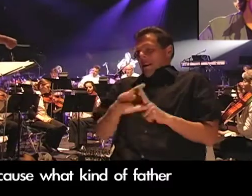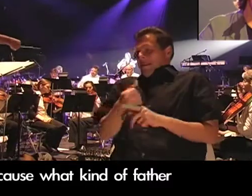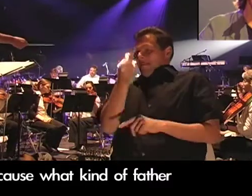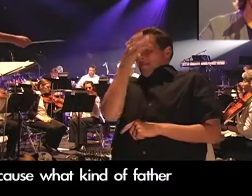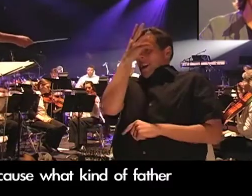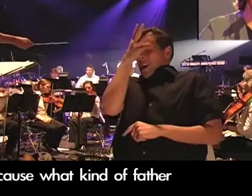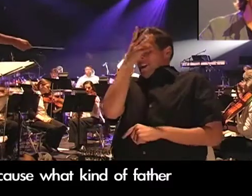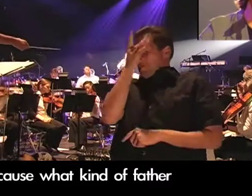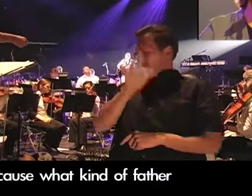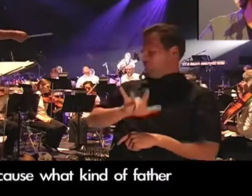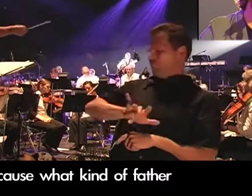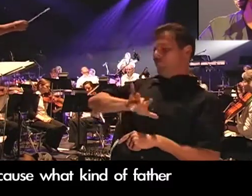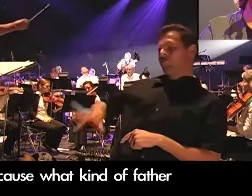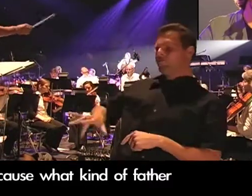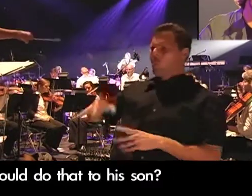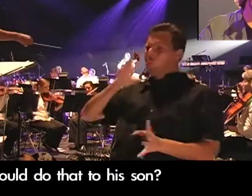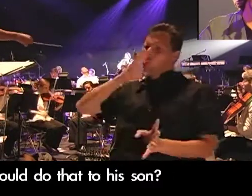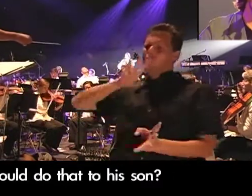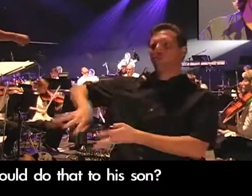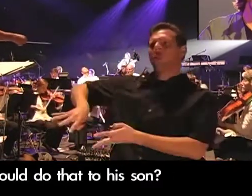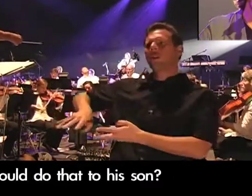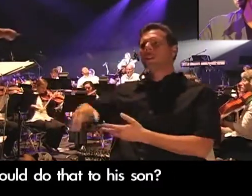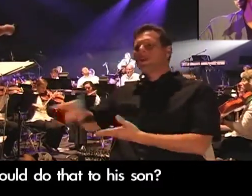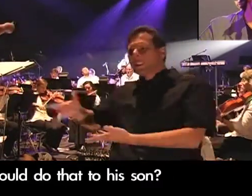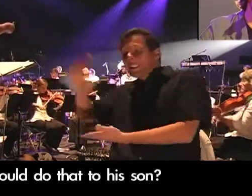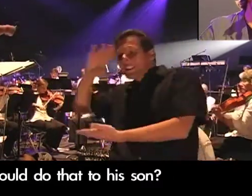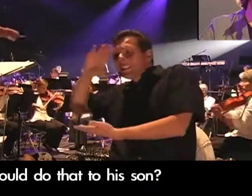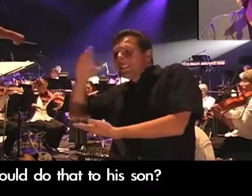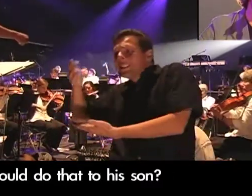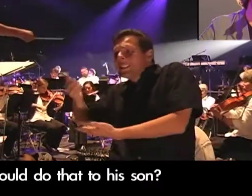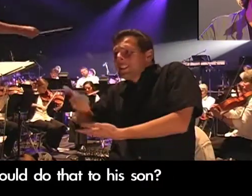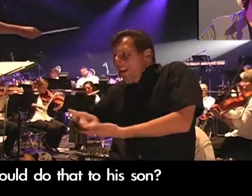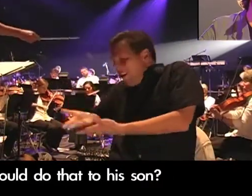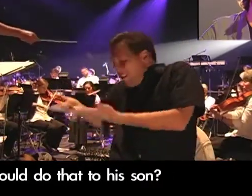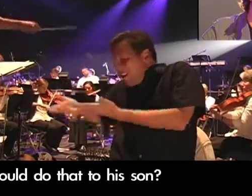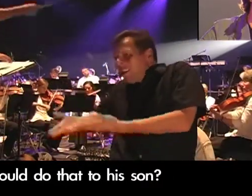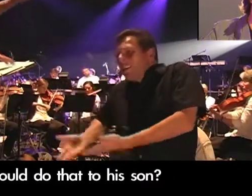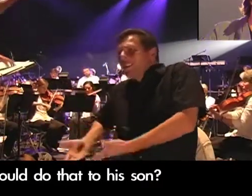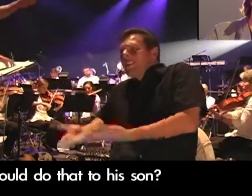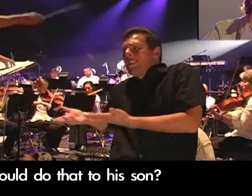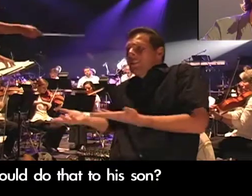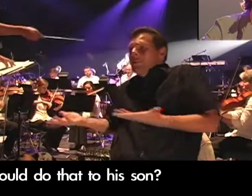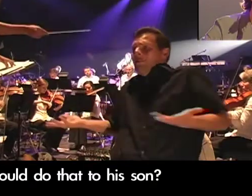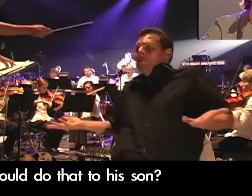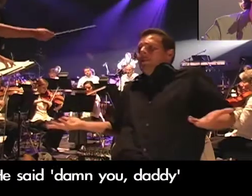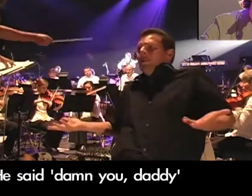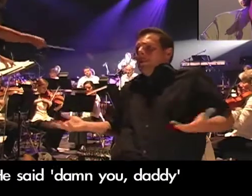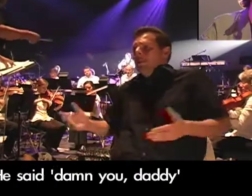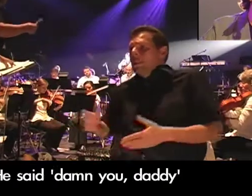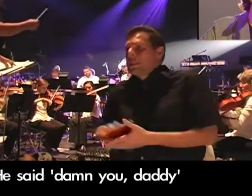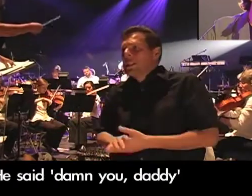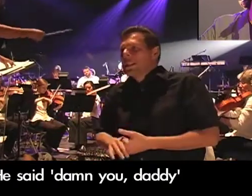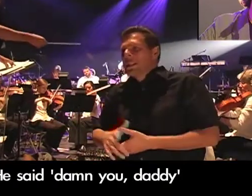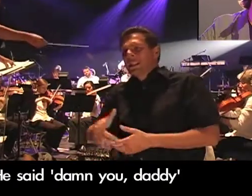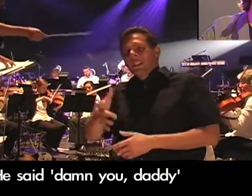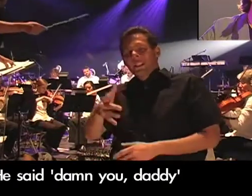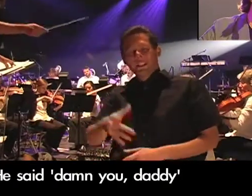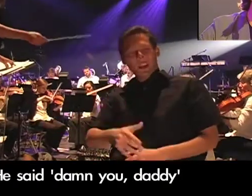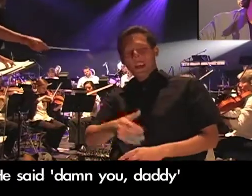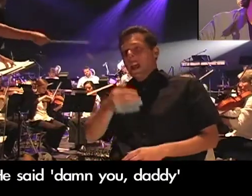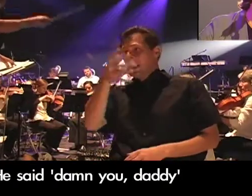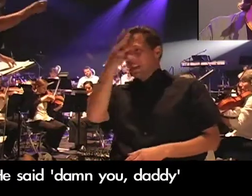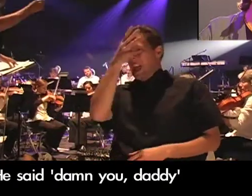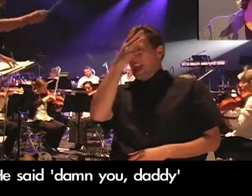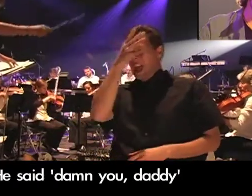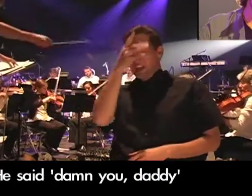of father could do that to his son? He said, damn